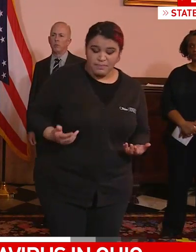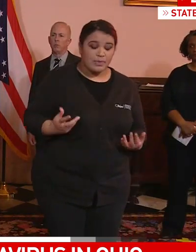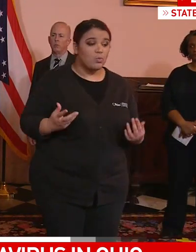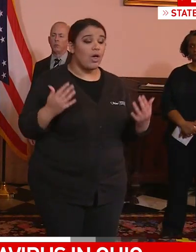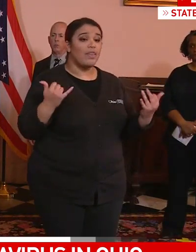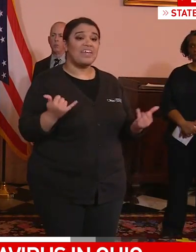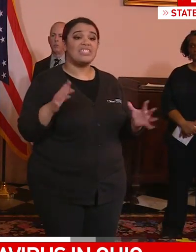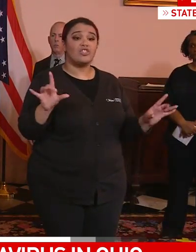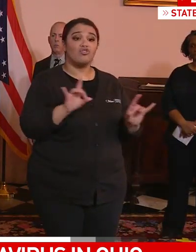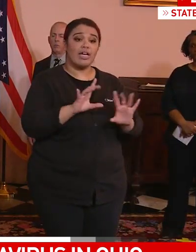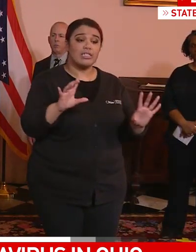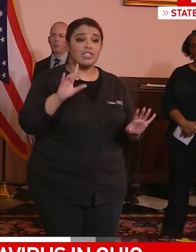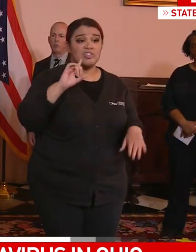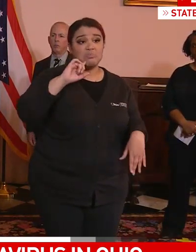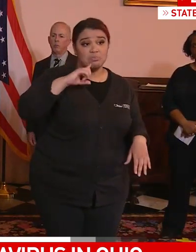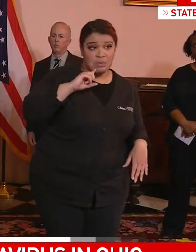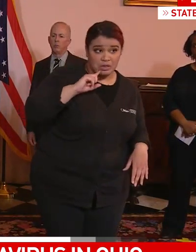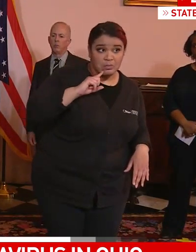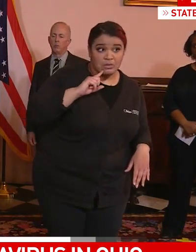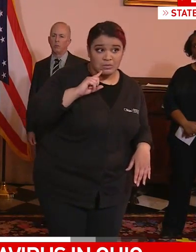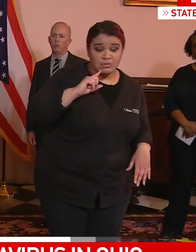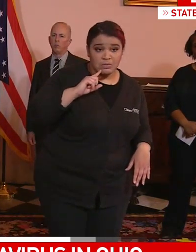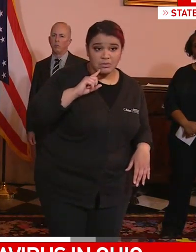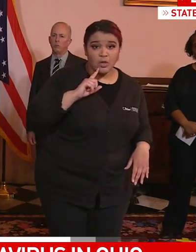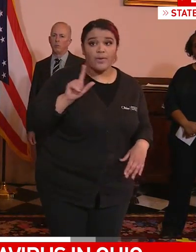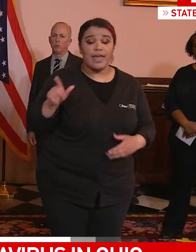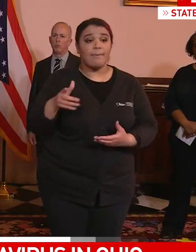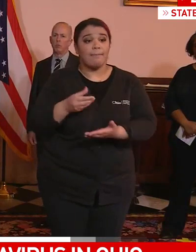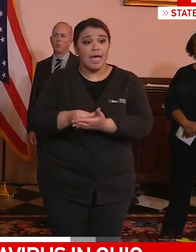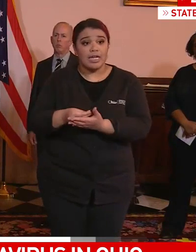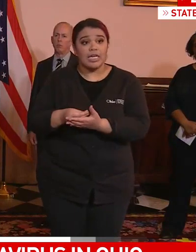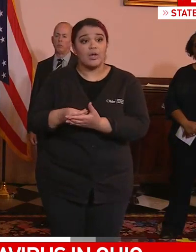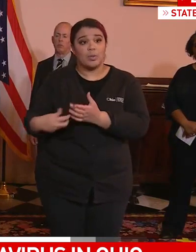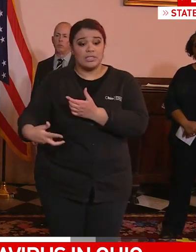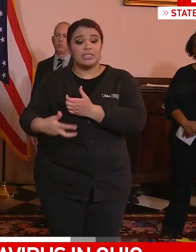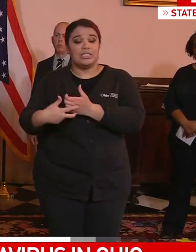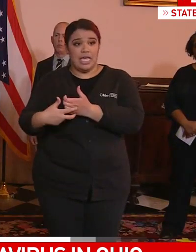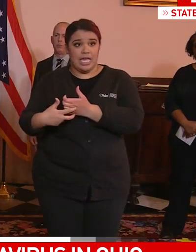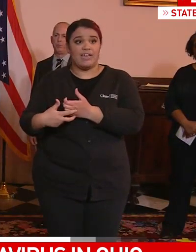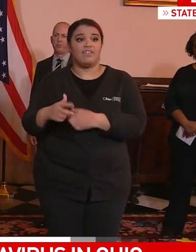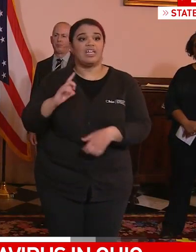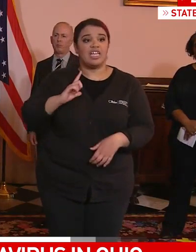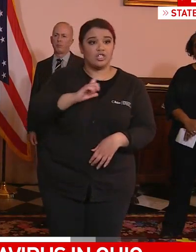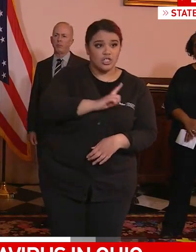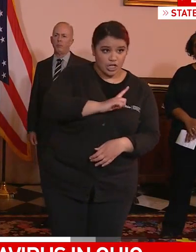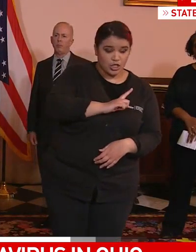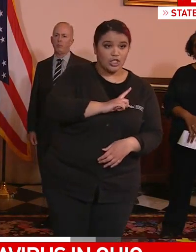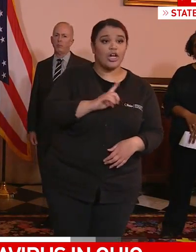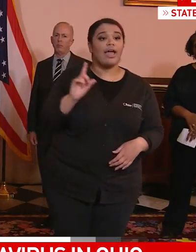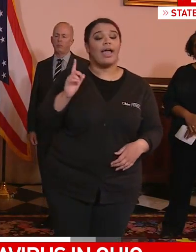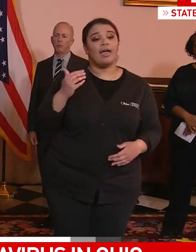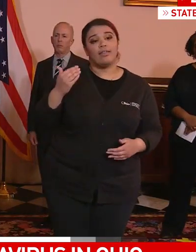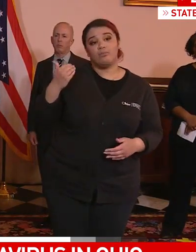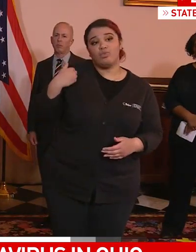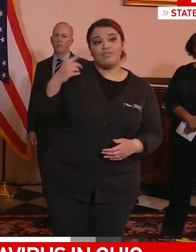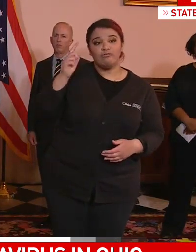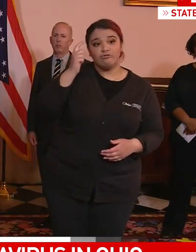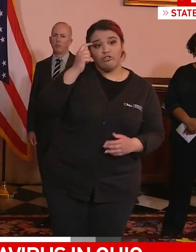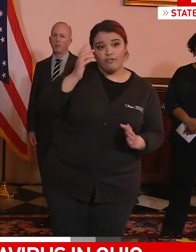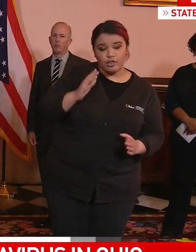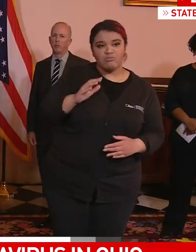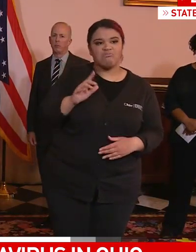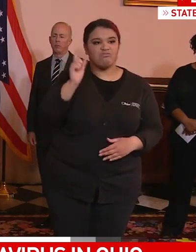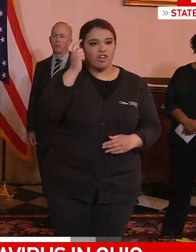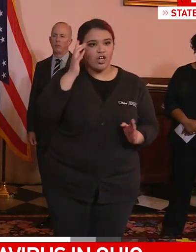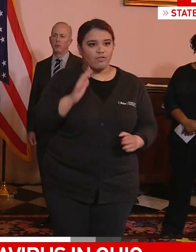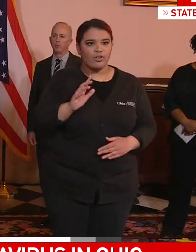proportions. So that money is available. It was set aside by the legislature and the previous governor, Governor Kasich, for